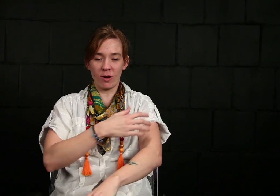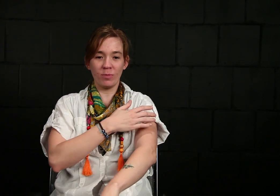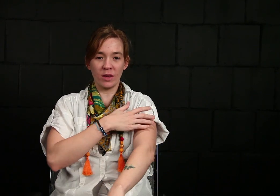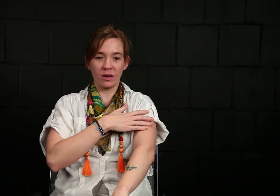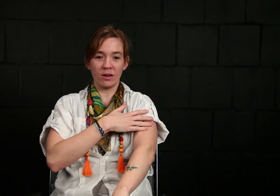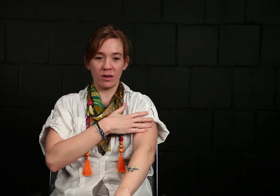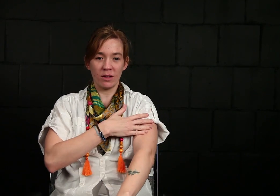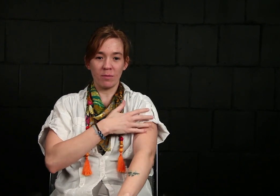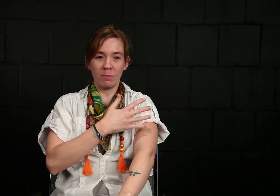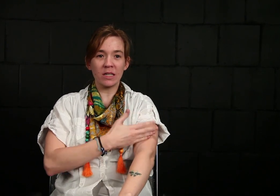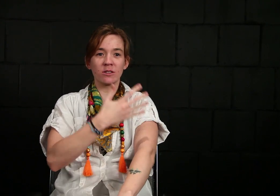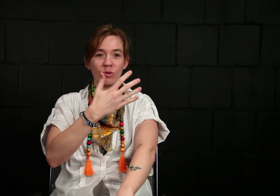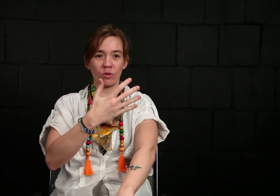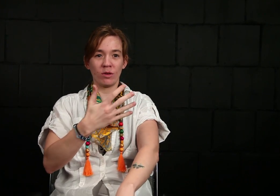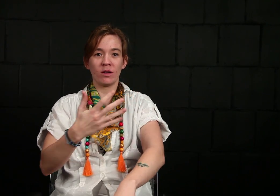the muscle,